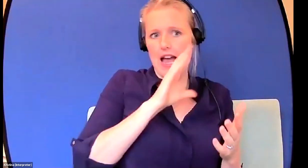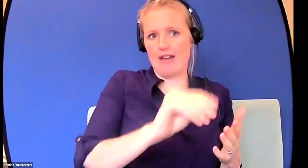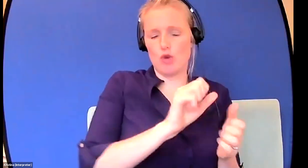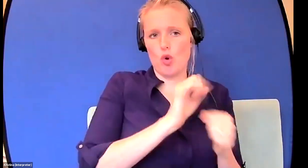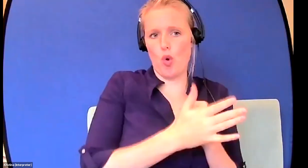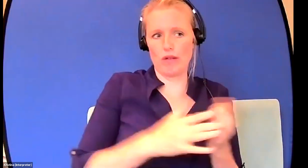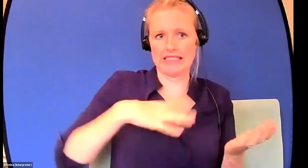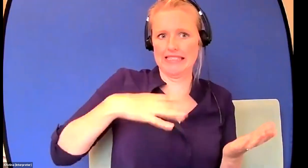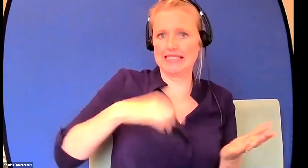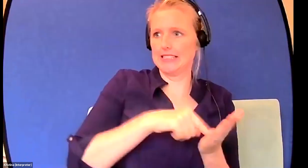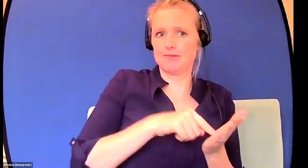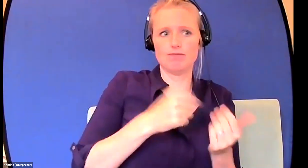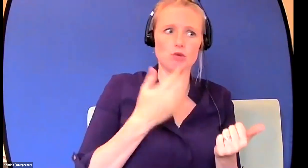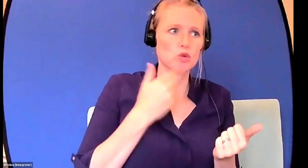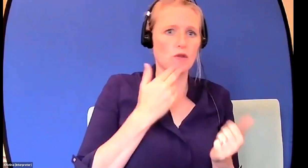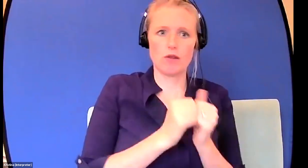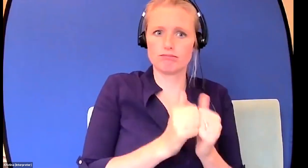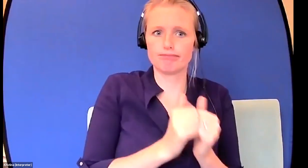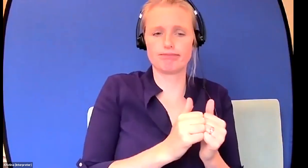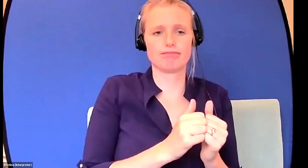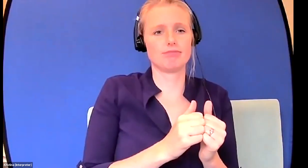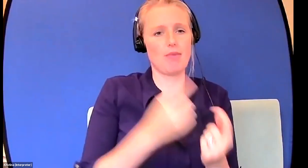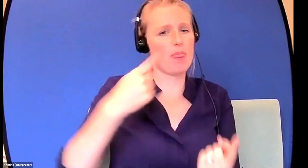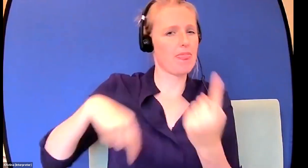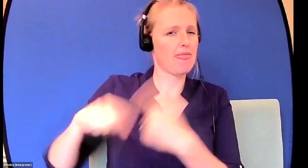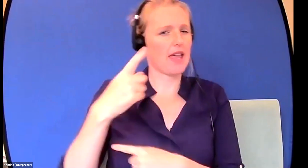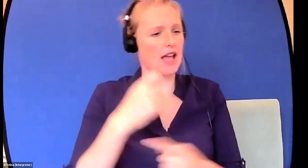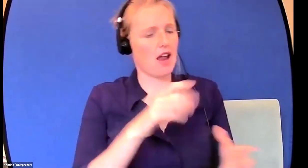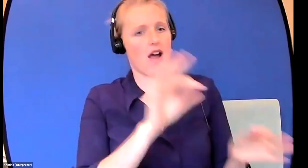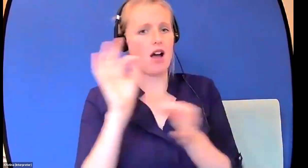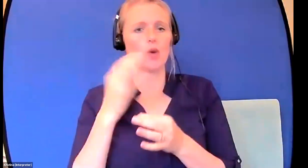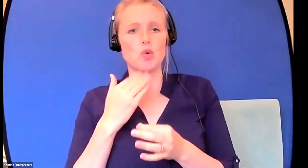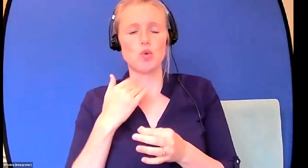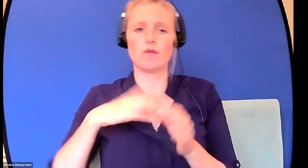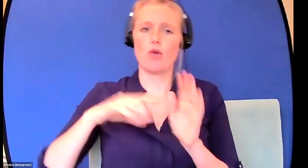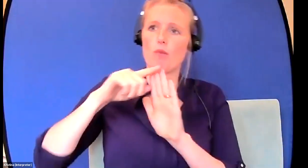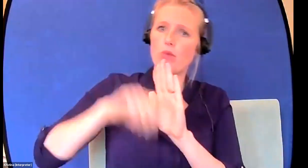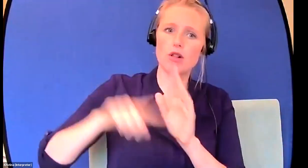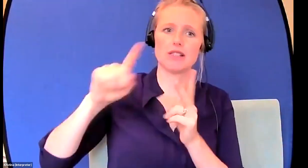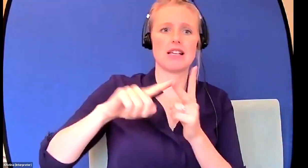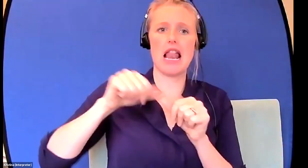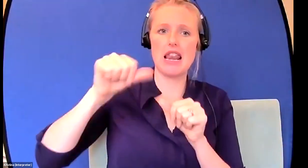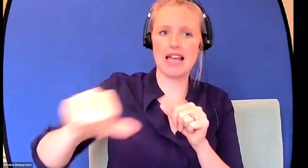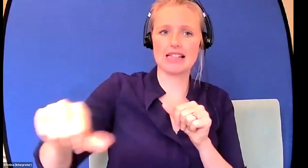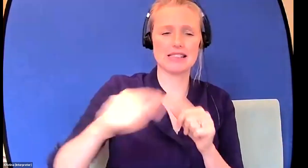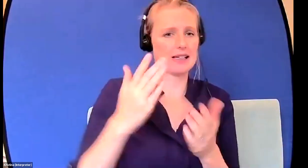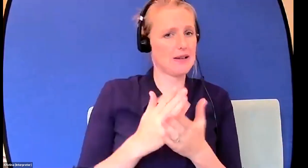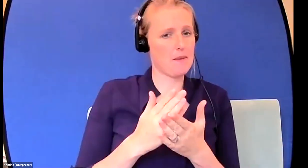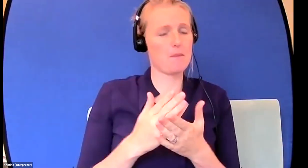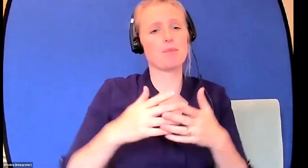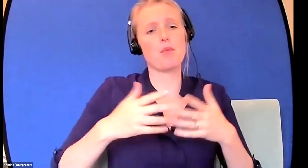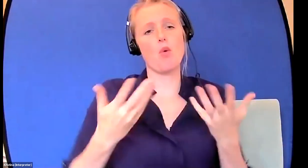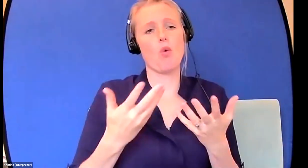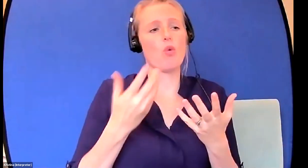that could be used for policy advocacy, for example, or as